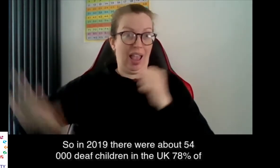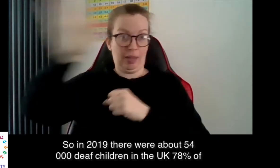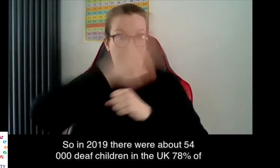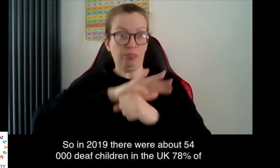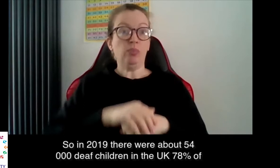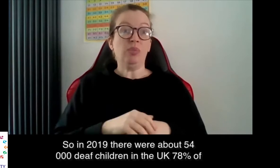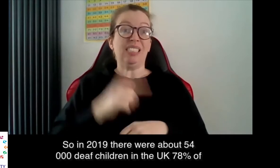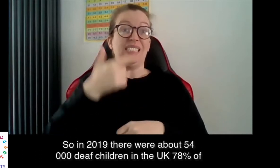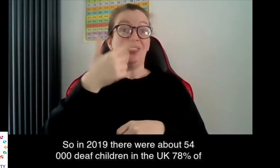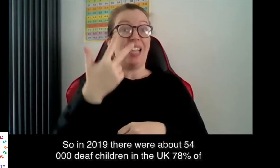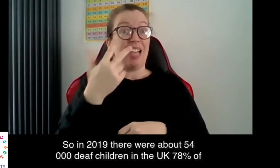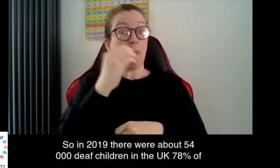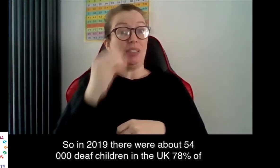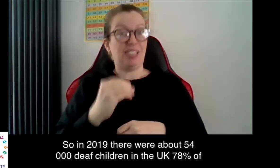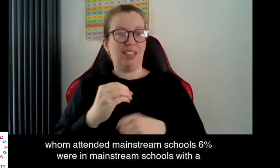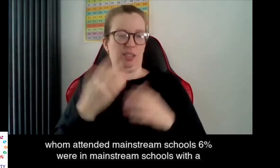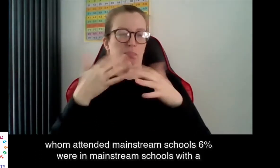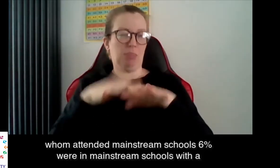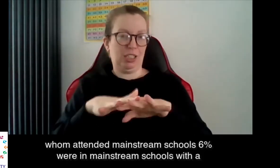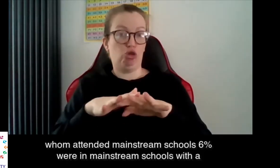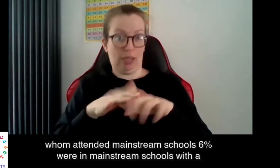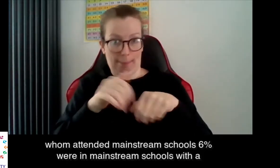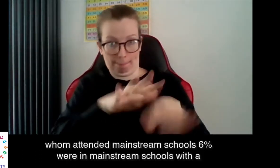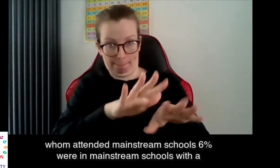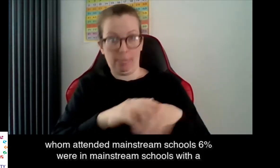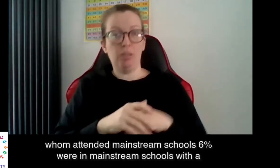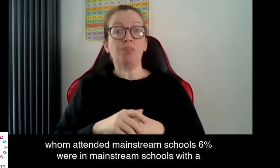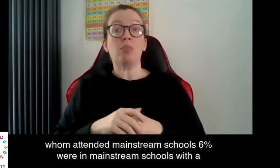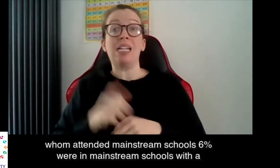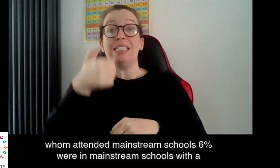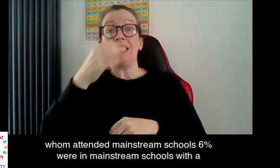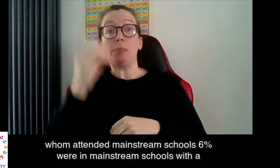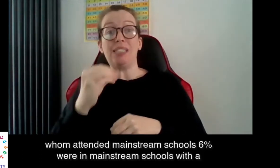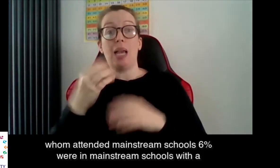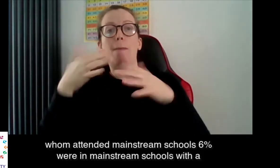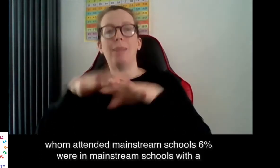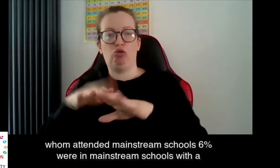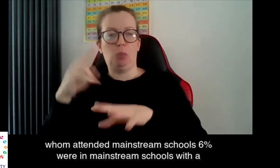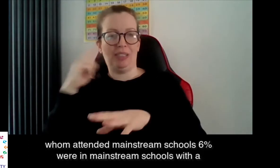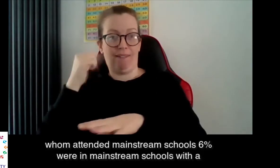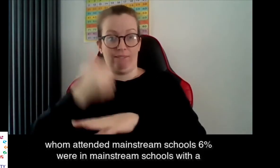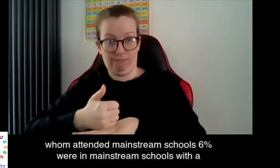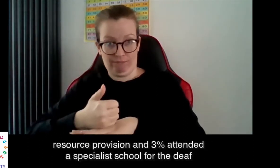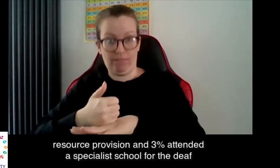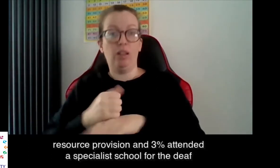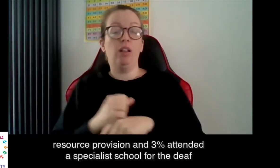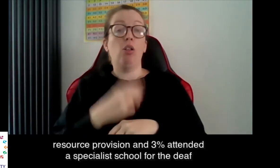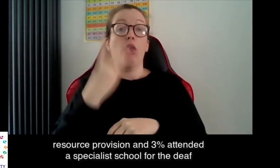UK, 78% of whom attended mainstream schools, 6% were in mainstream schools with a resource provision,